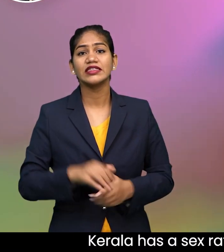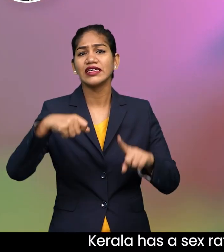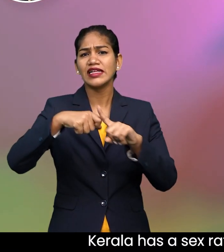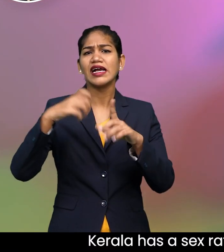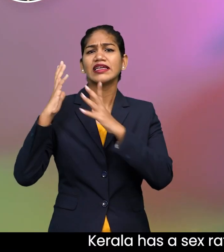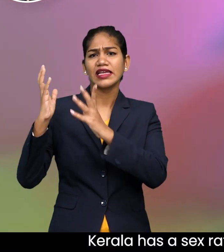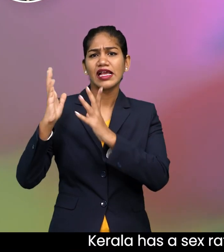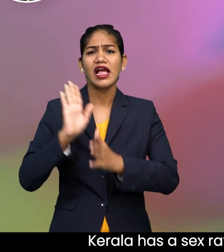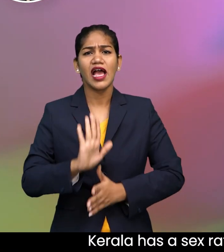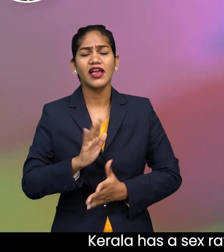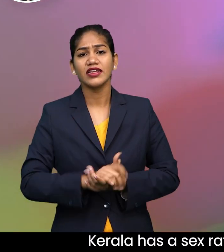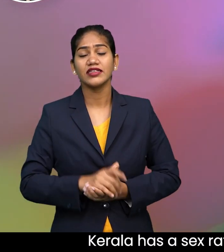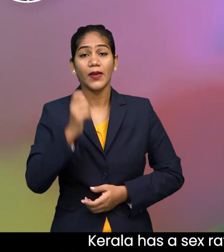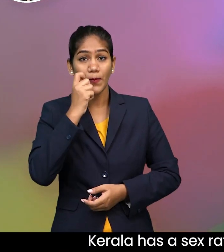Kerala has a sex ratio of